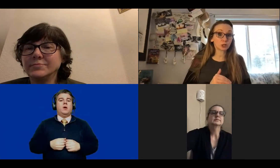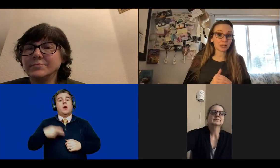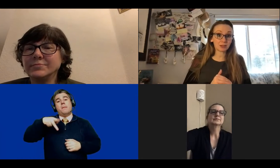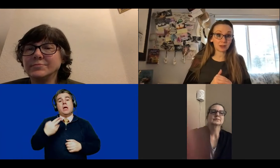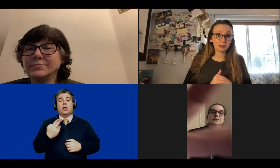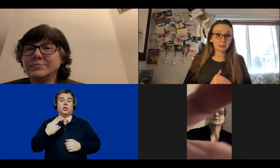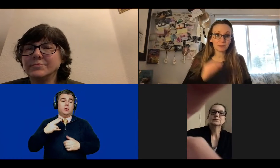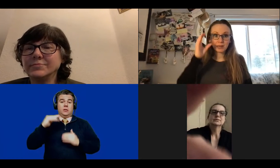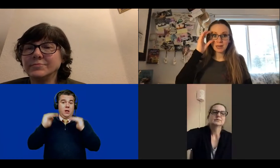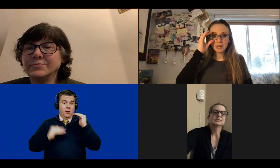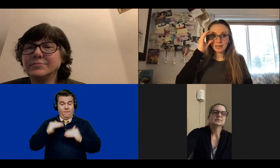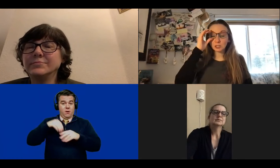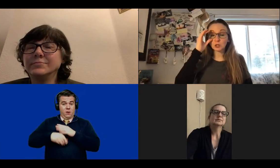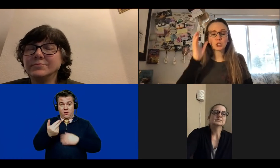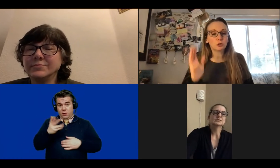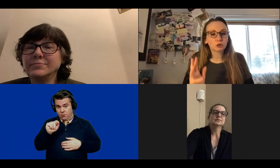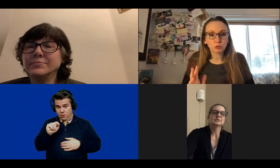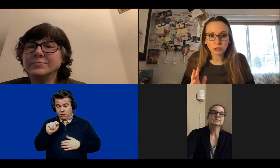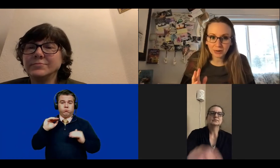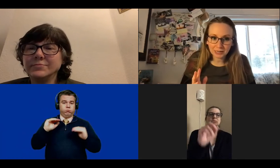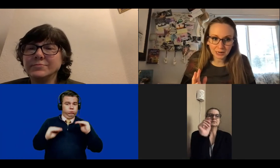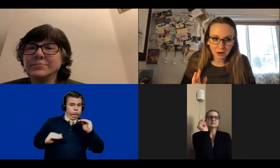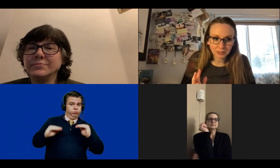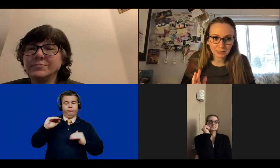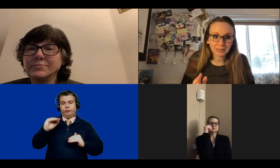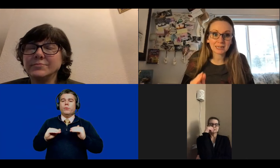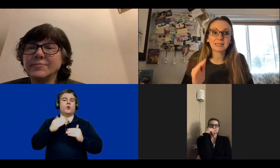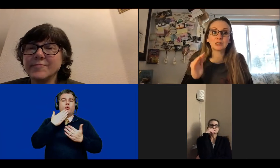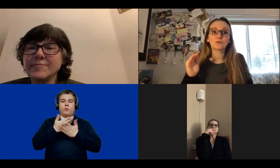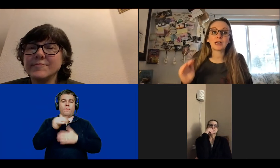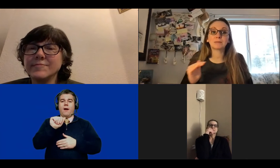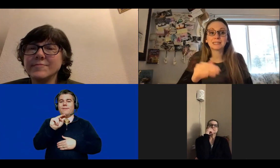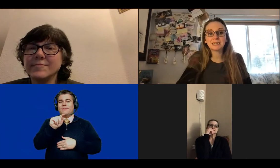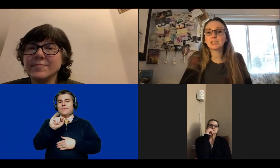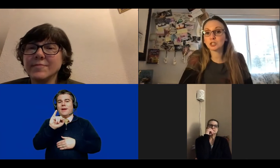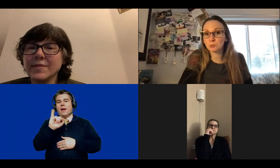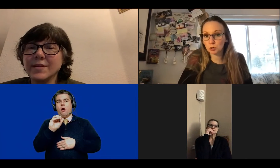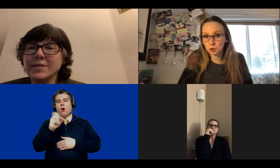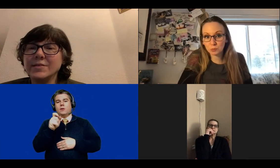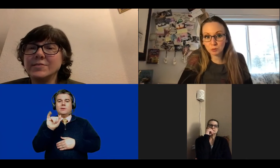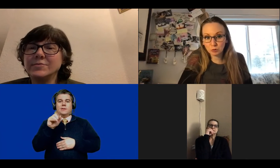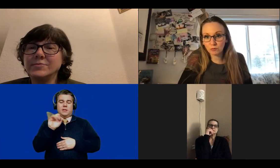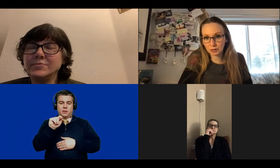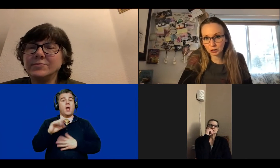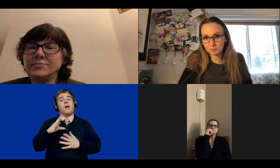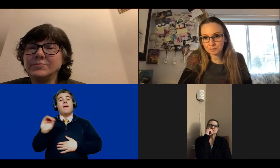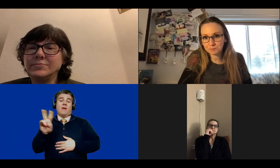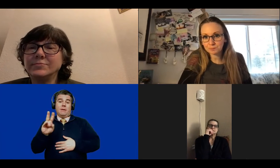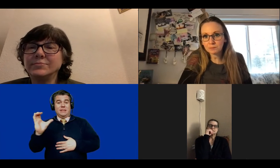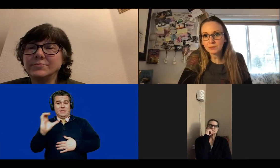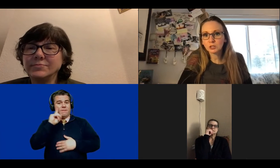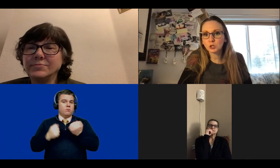levels in the gut. It's a huge source of antioxidants, and it contains vitamin C to support your immune